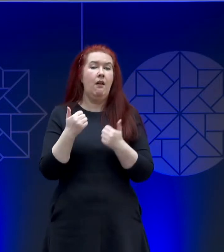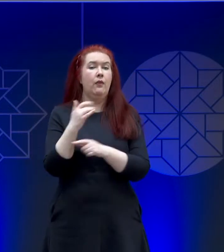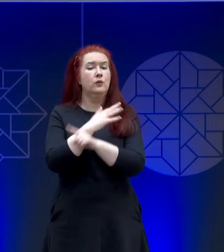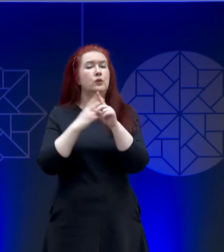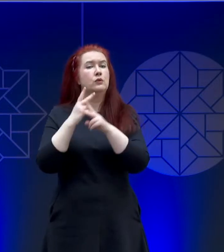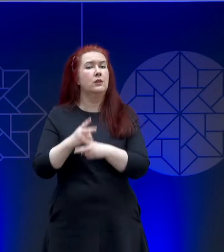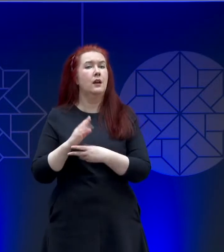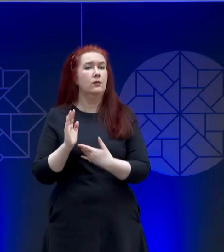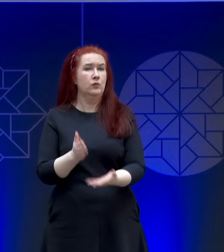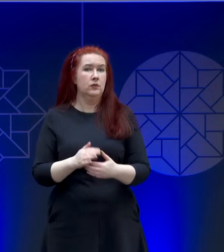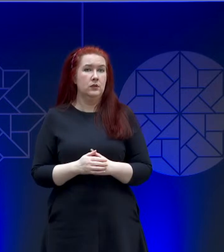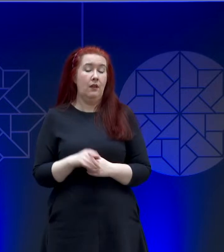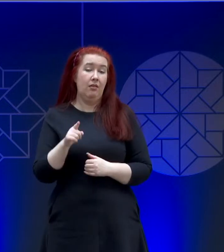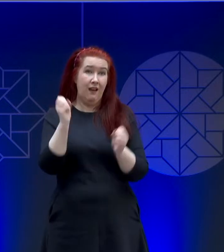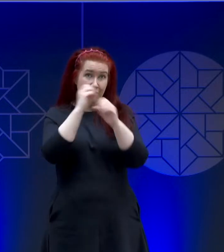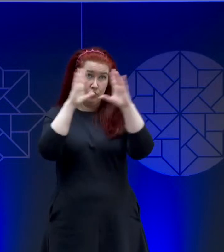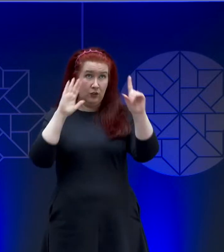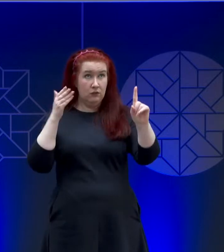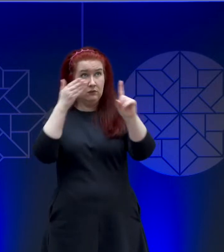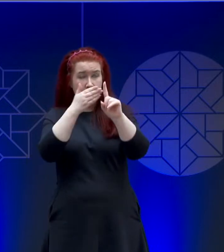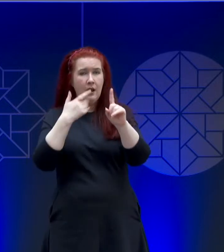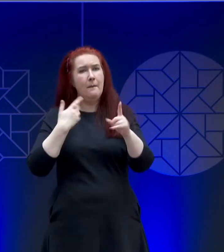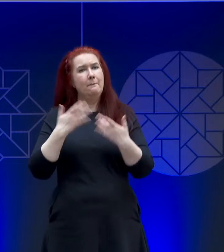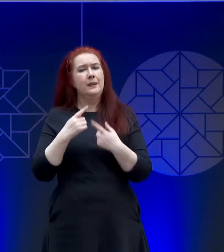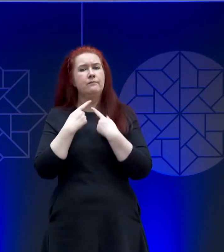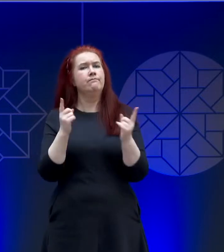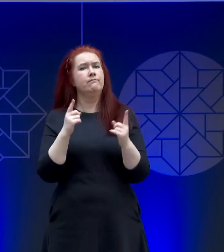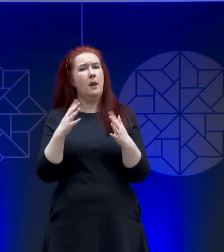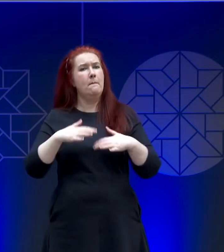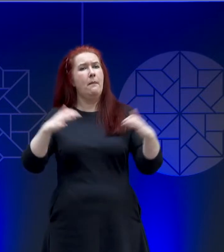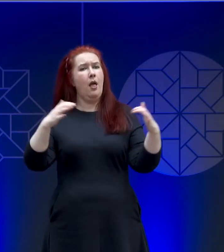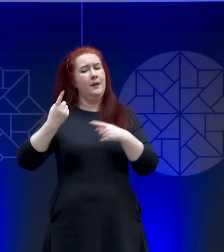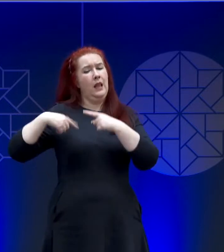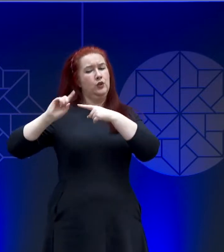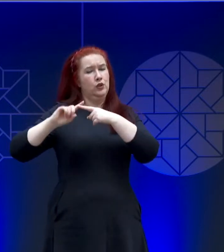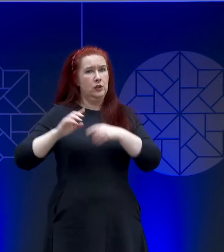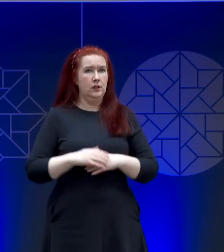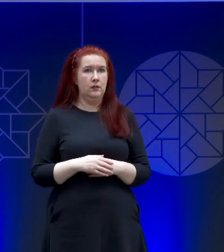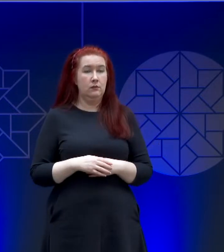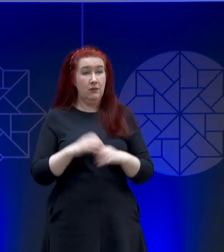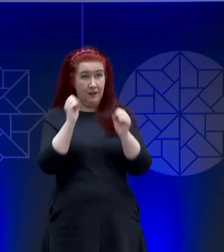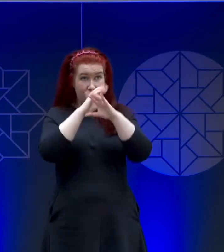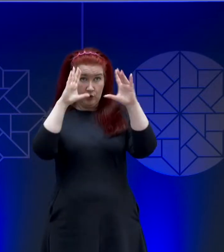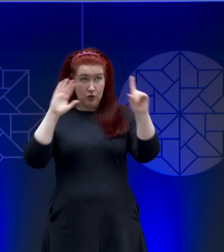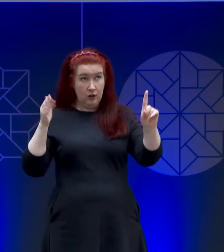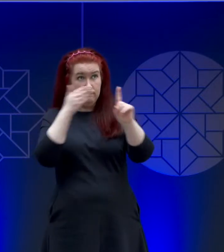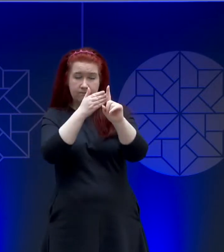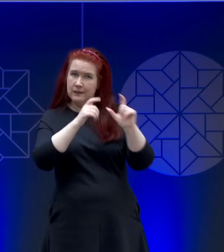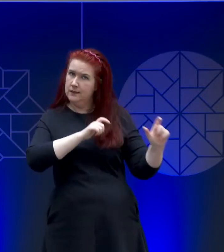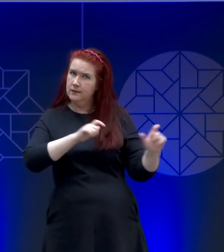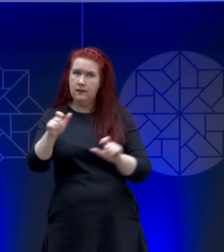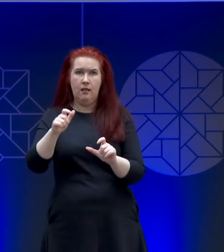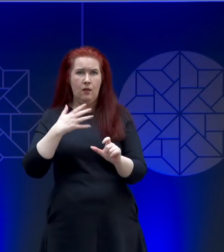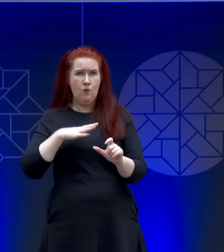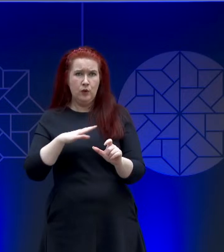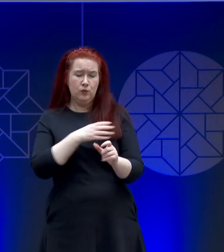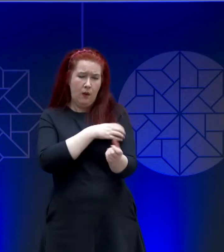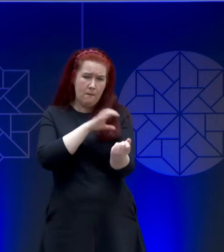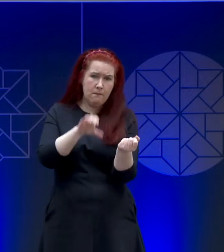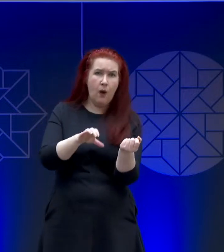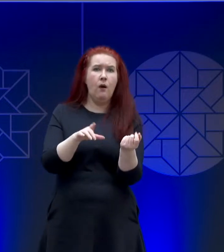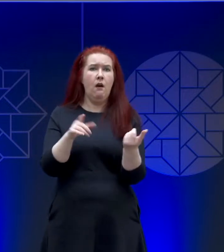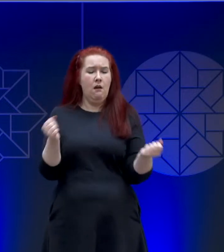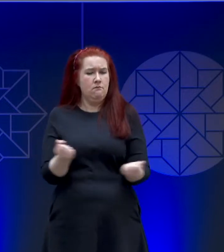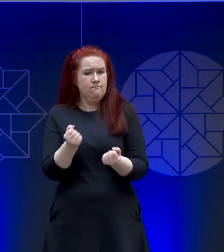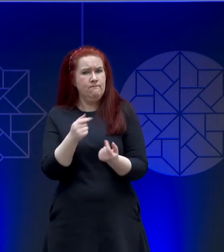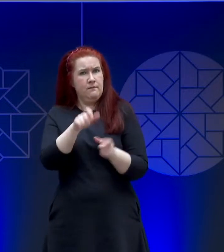vision which I set out to Parliament last year. That vision remains one of enabling and empowering the people